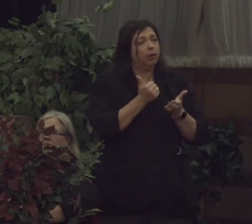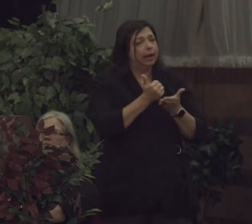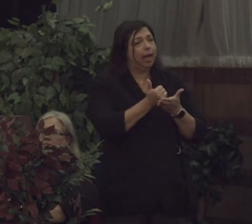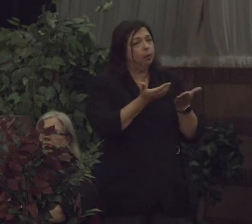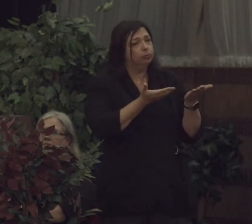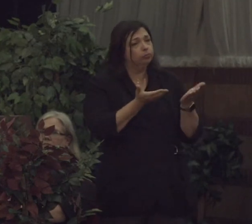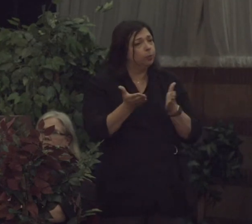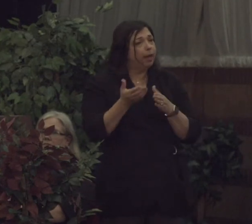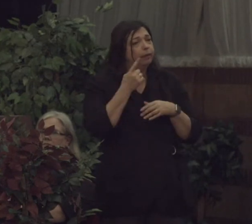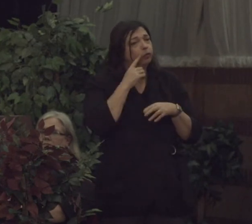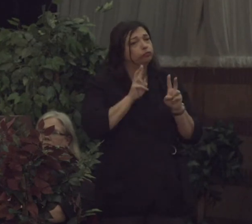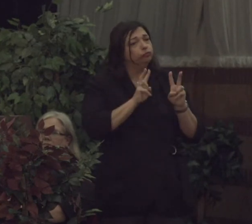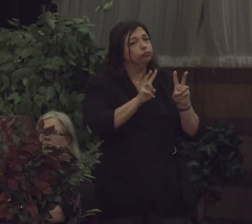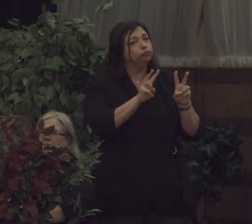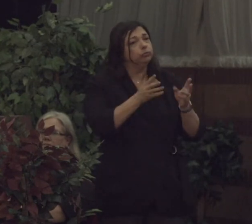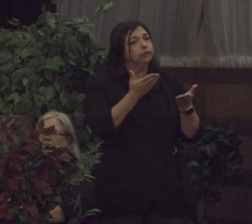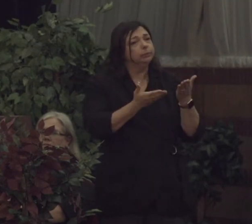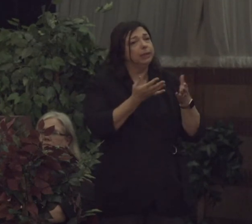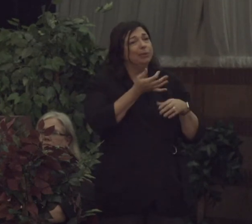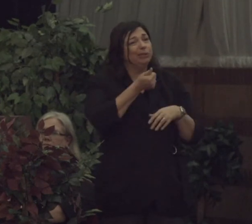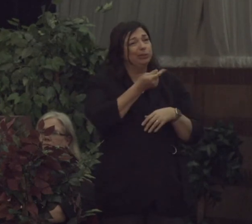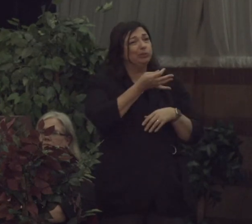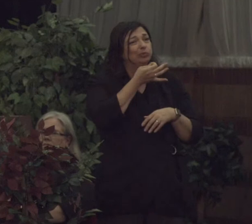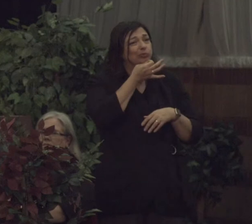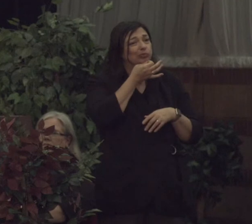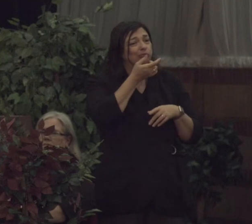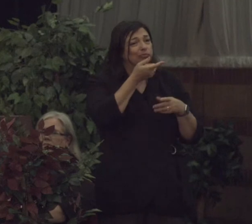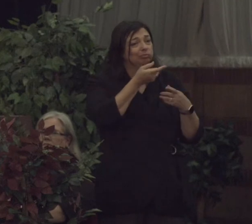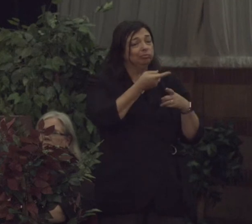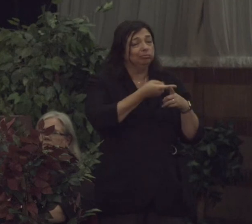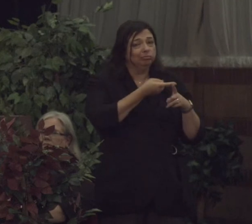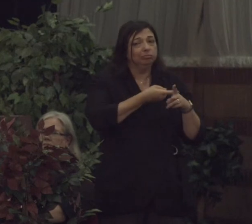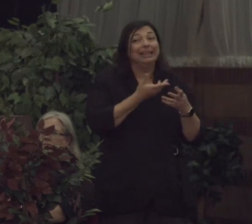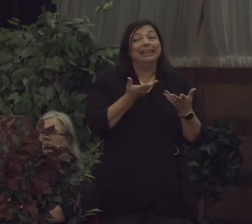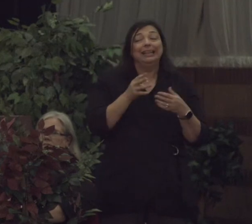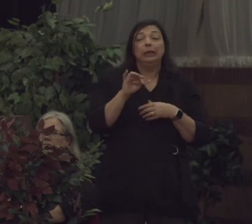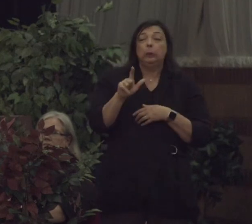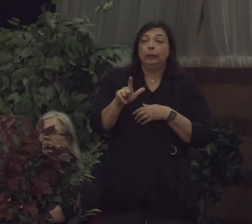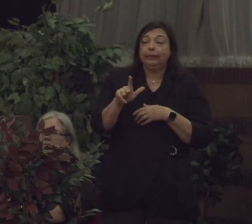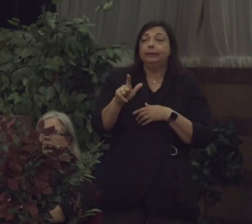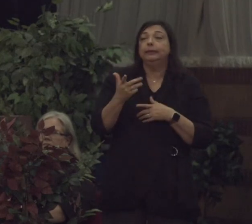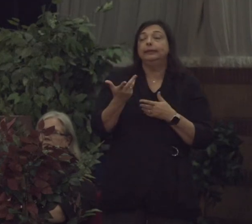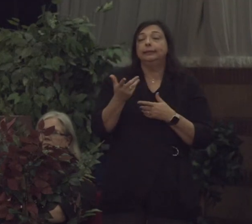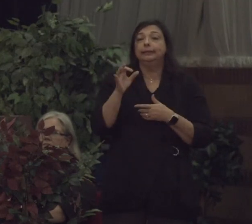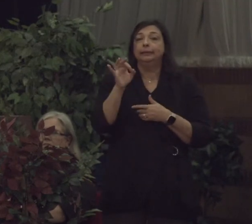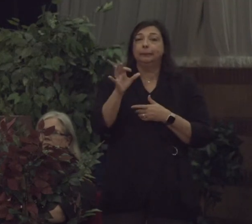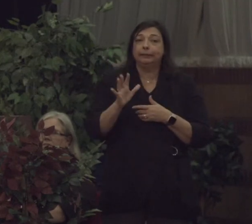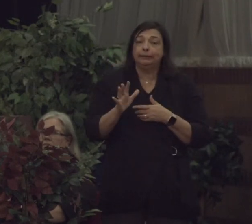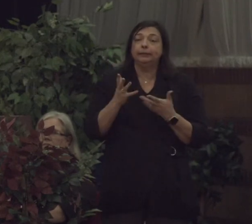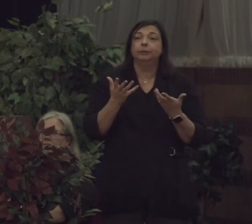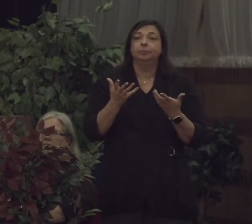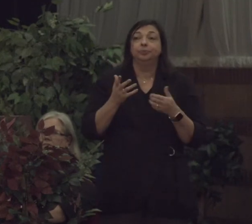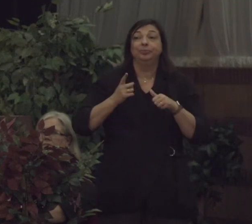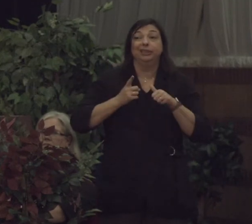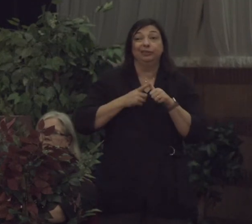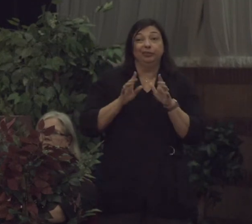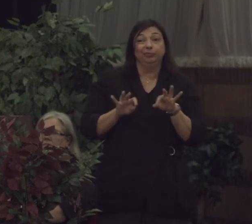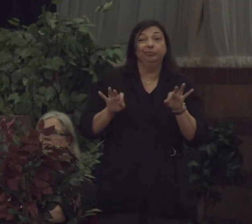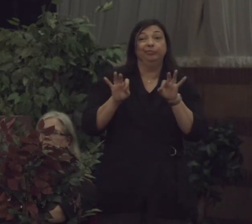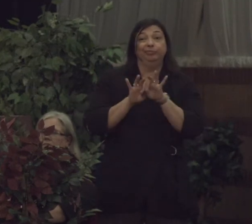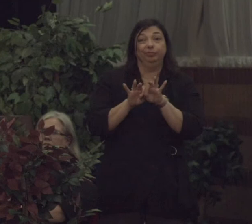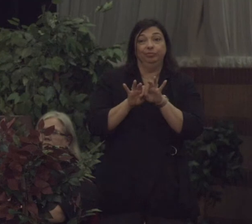your services that may be in a few months? Well, she said, as a matter of fact, Pastor John, first and